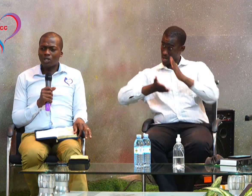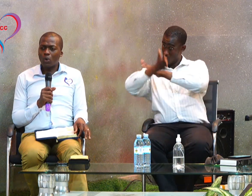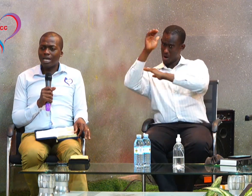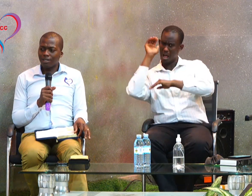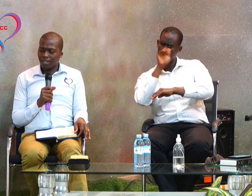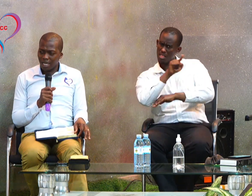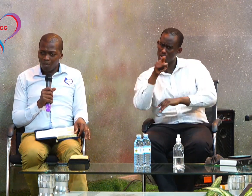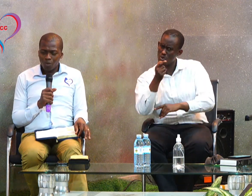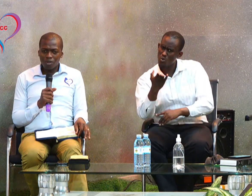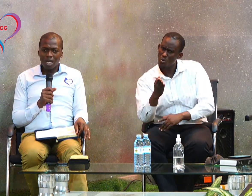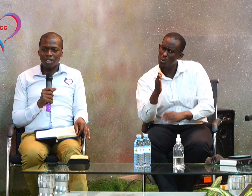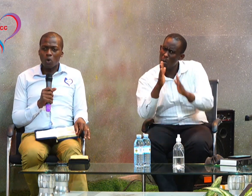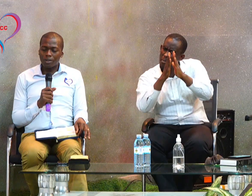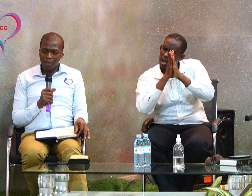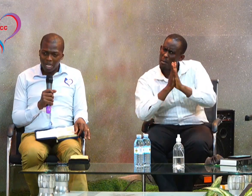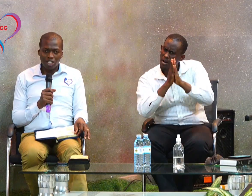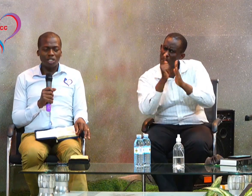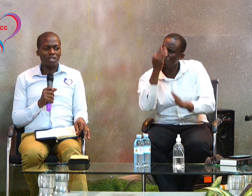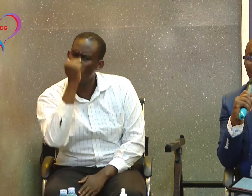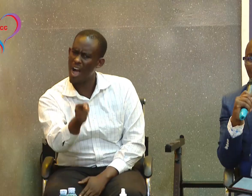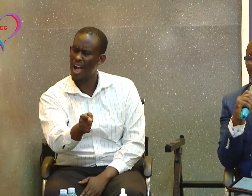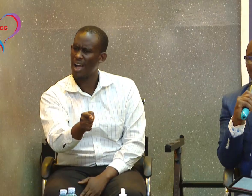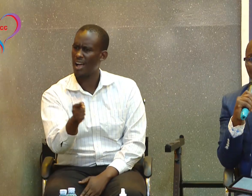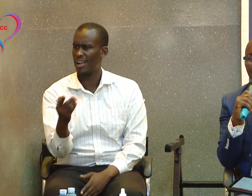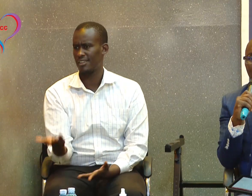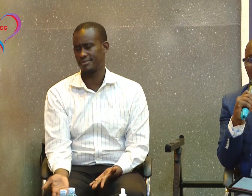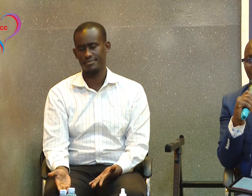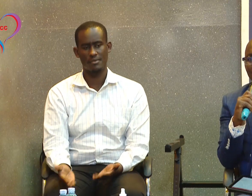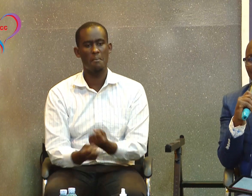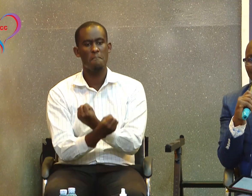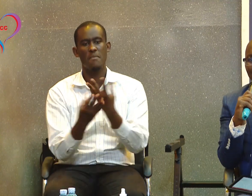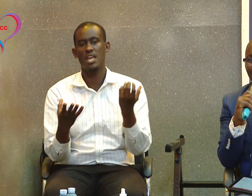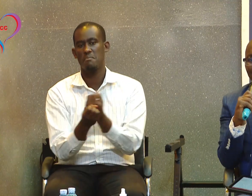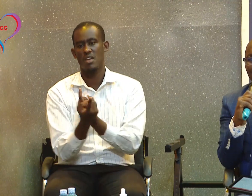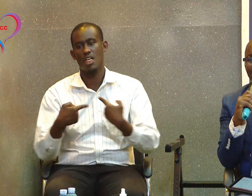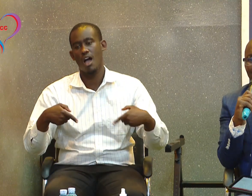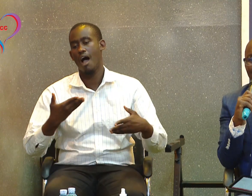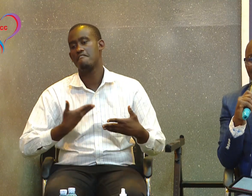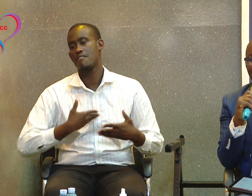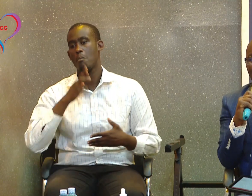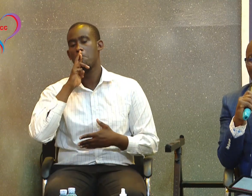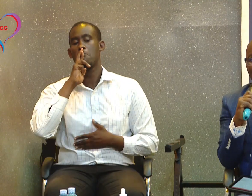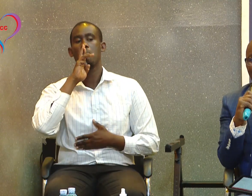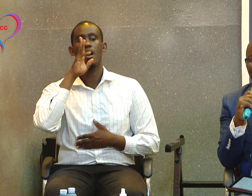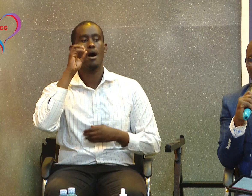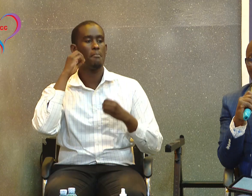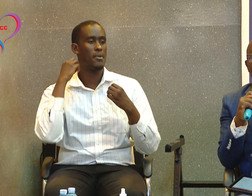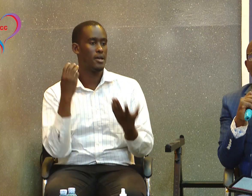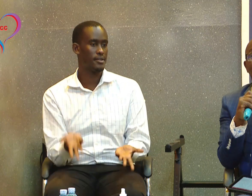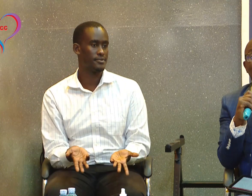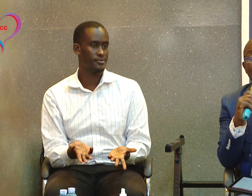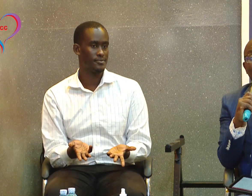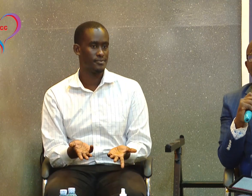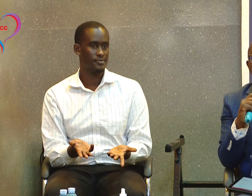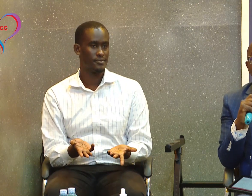singa Katonda jana amubuuza nti osabira ki? Many of us don't have answers. Abasinga tetuina kya kuddamu. We